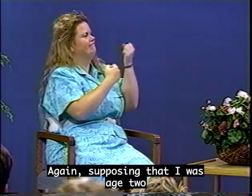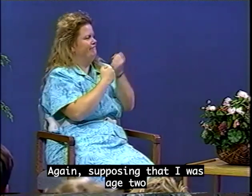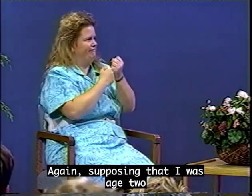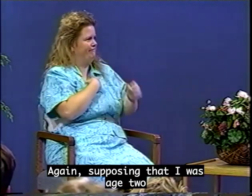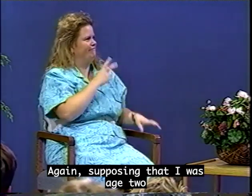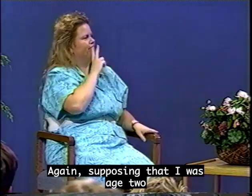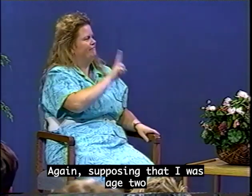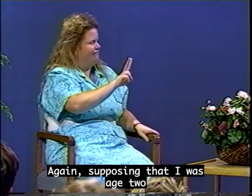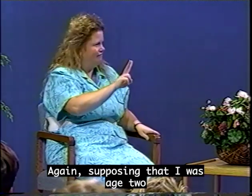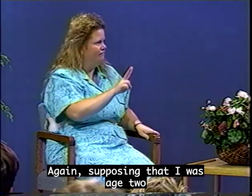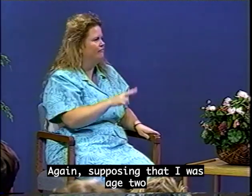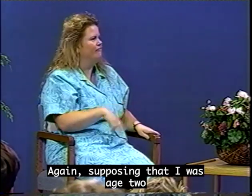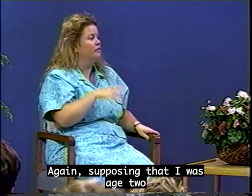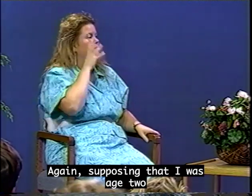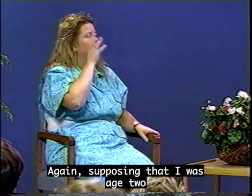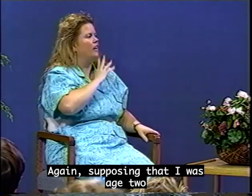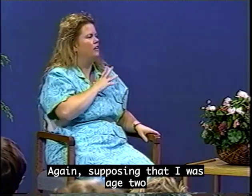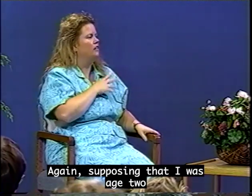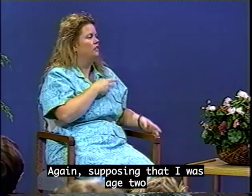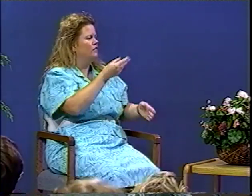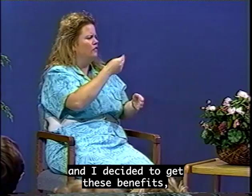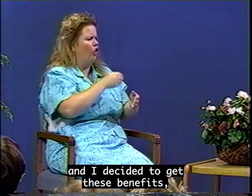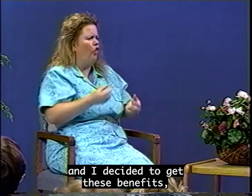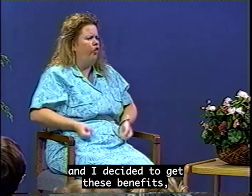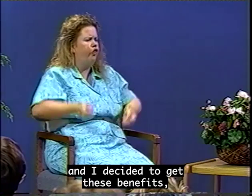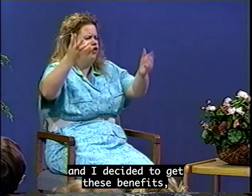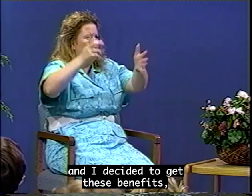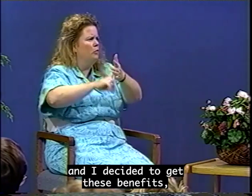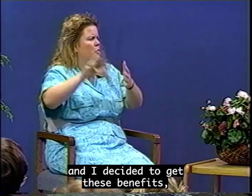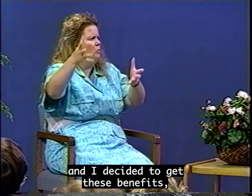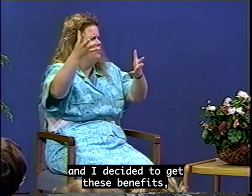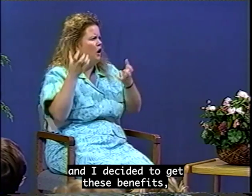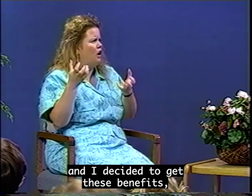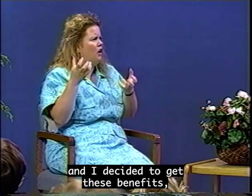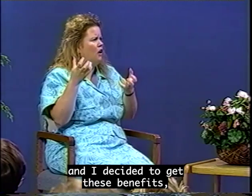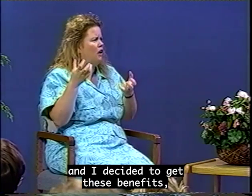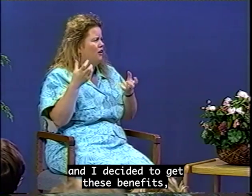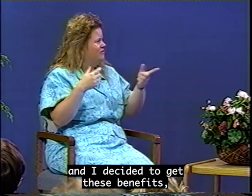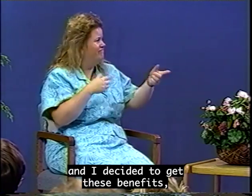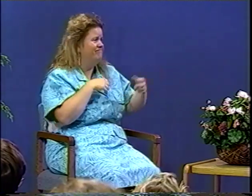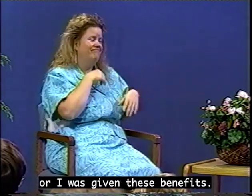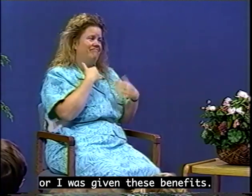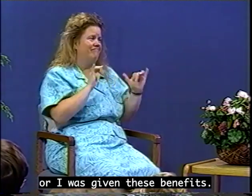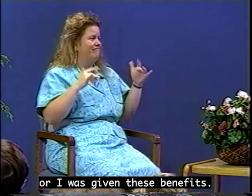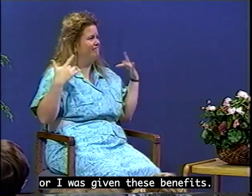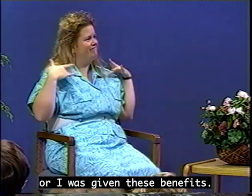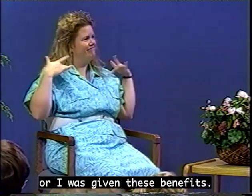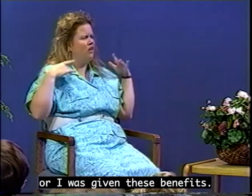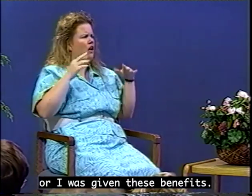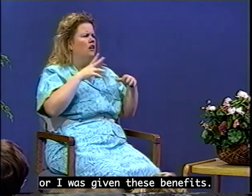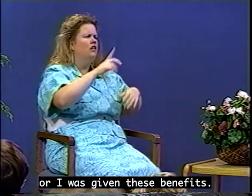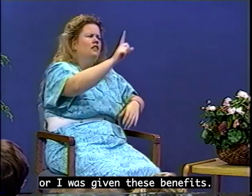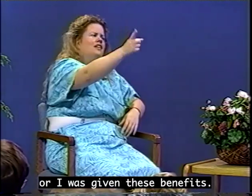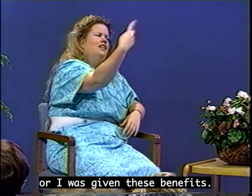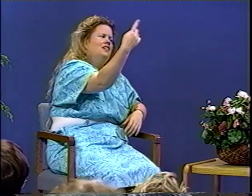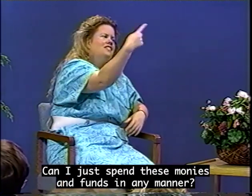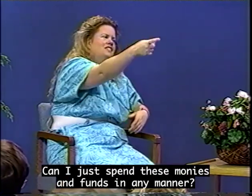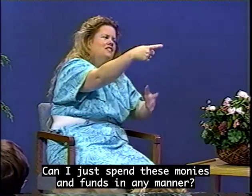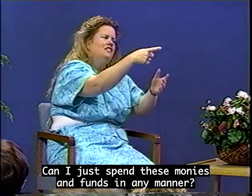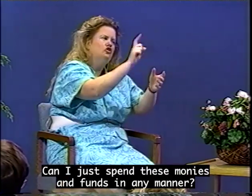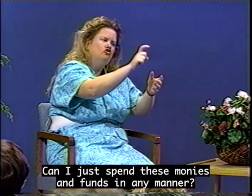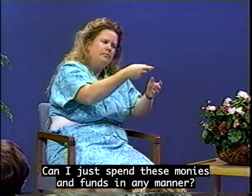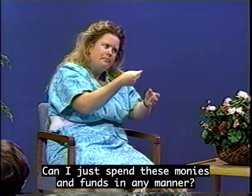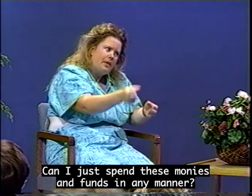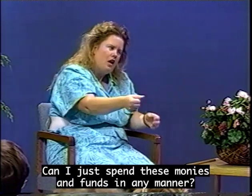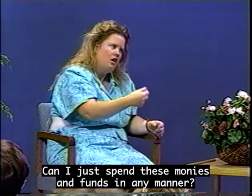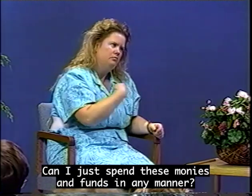again, supposing that I was age 2 and I decided to get these benefits, or I was given these benefits,